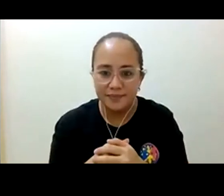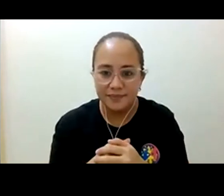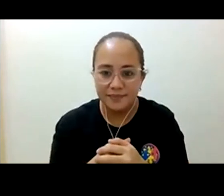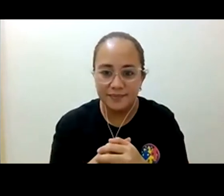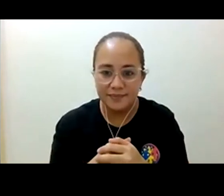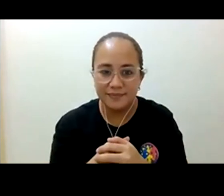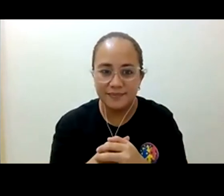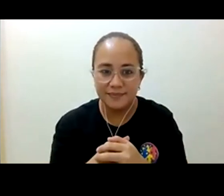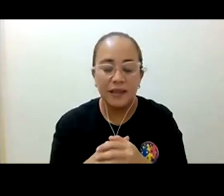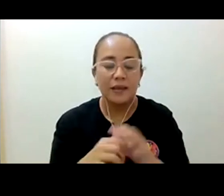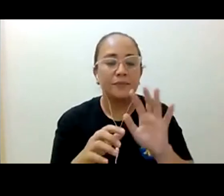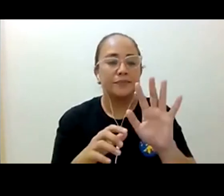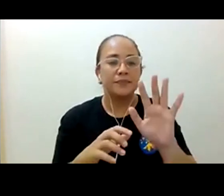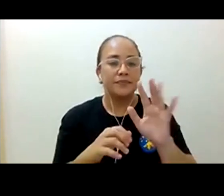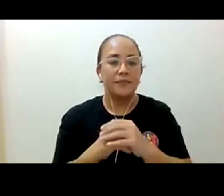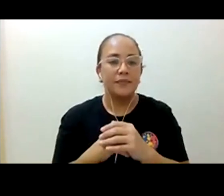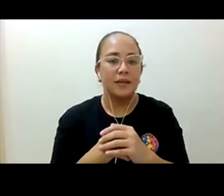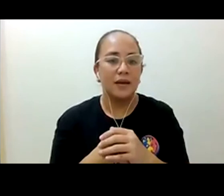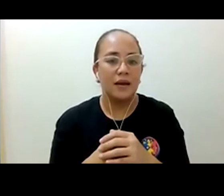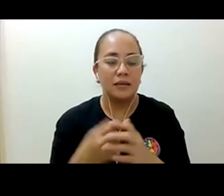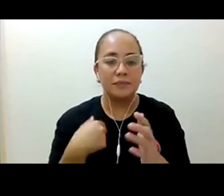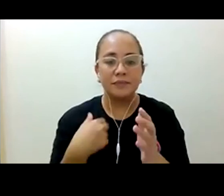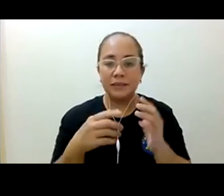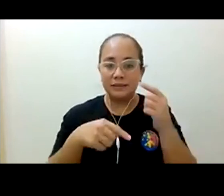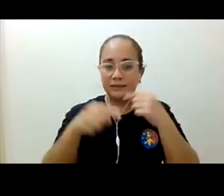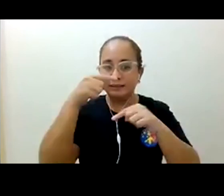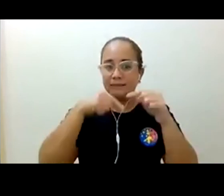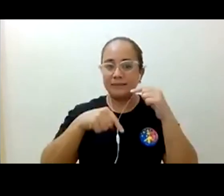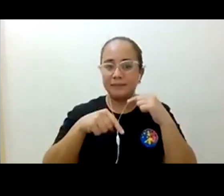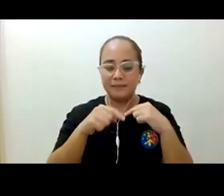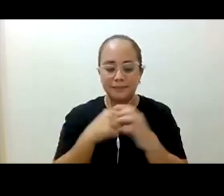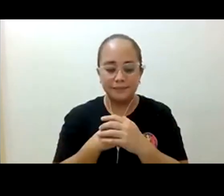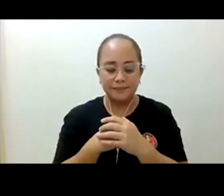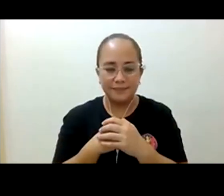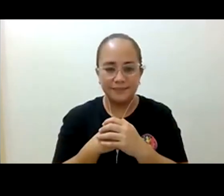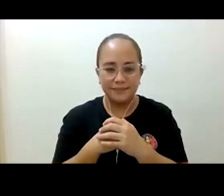Okay, so let me go back and